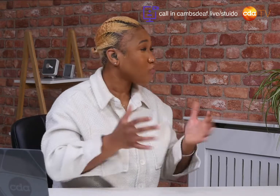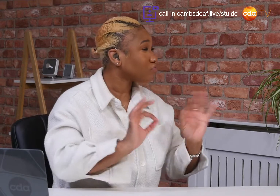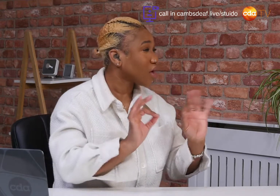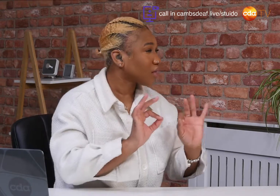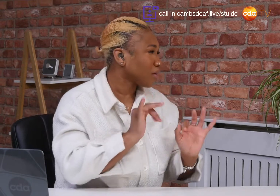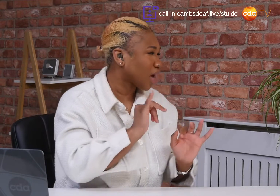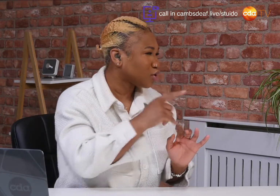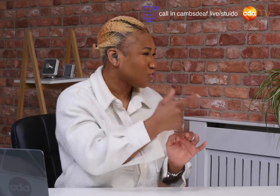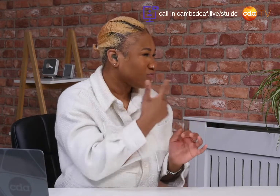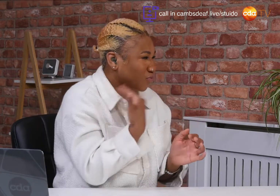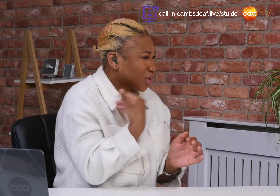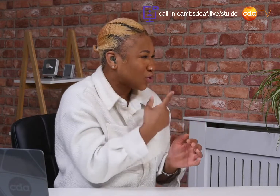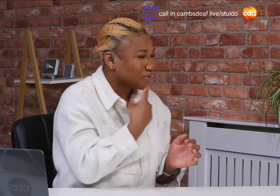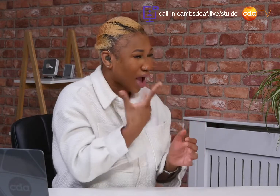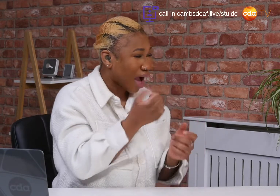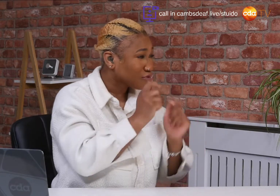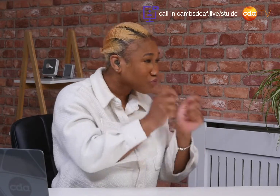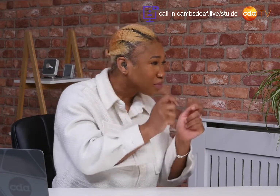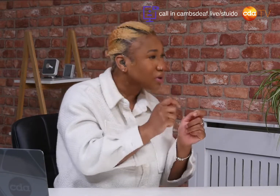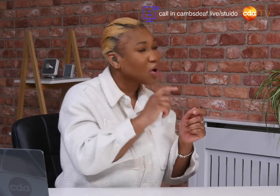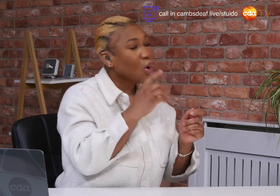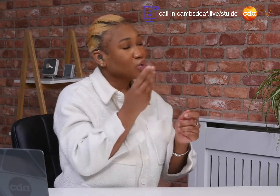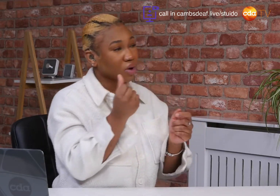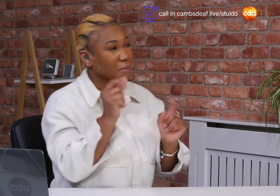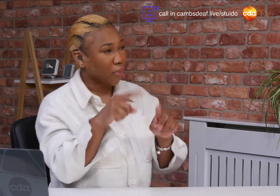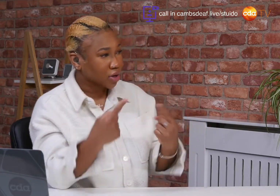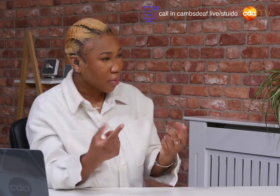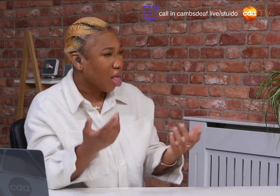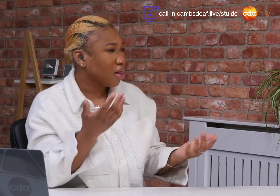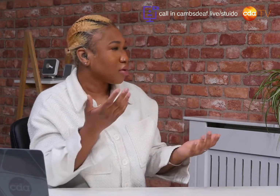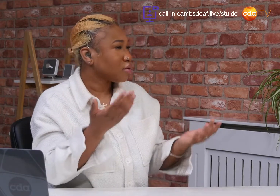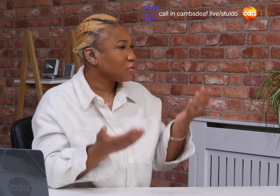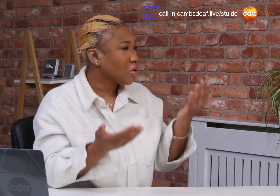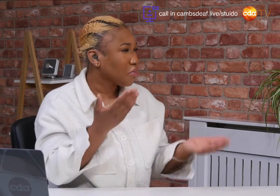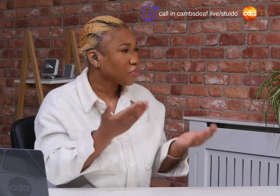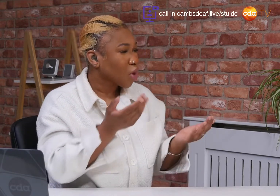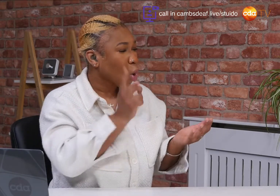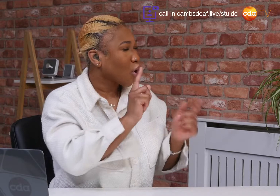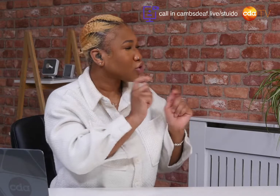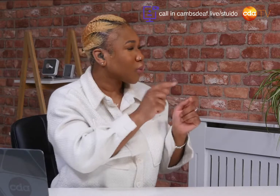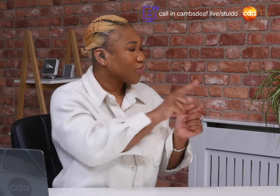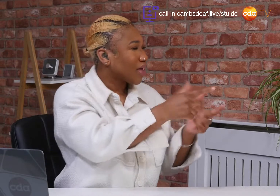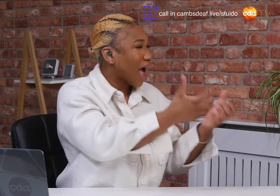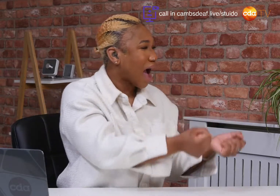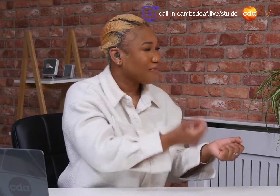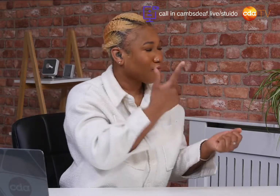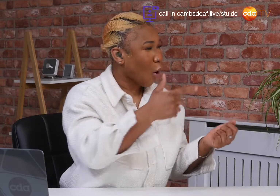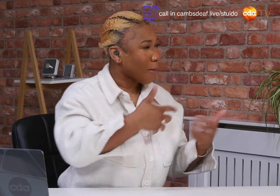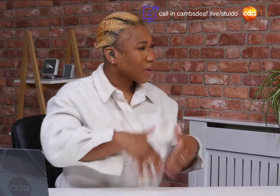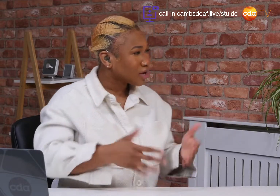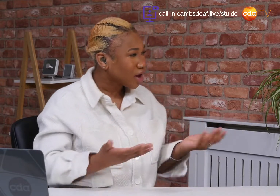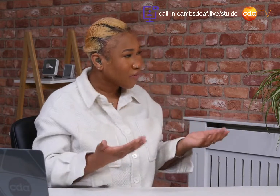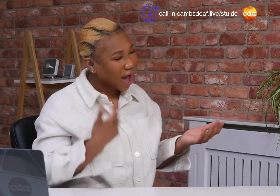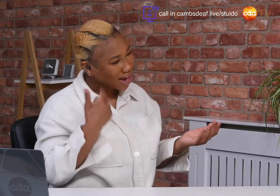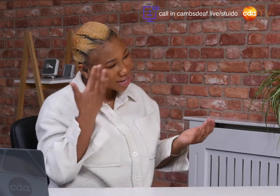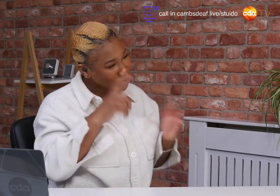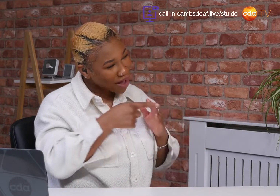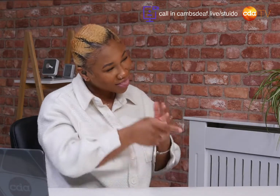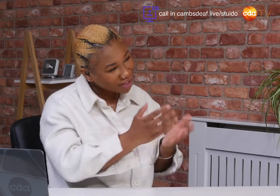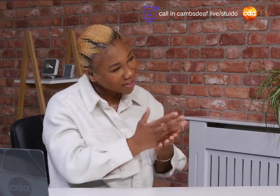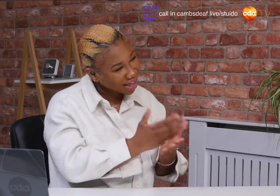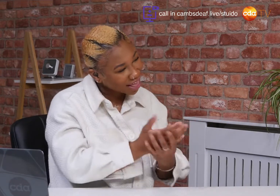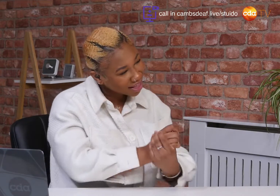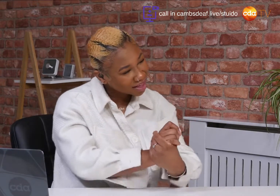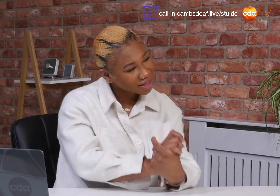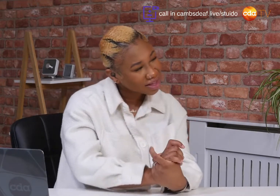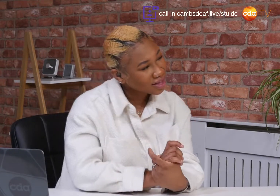you mentioned that they might have treatment, is that to kind of prevent miscarriages happening again? But you said like it's not obviously always possible for everybody. But what